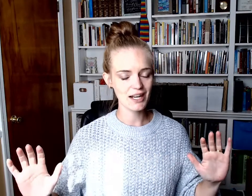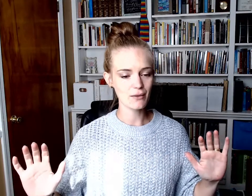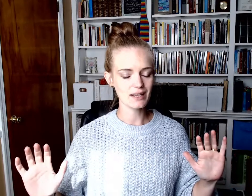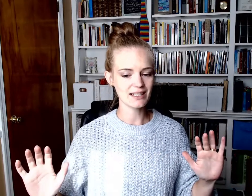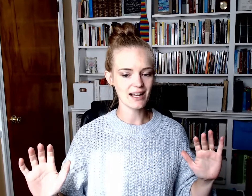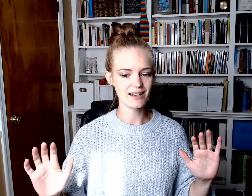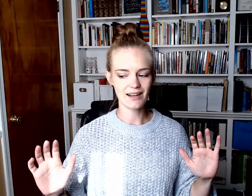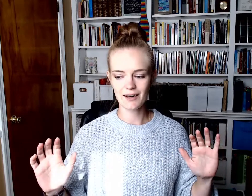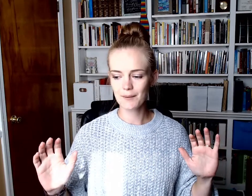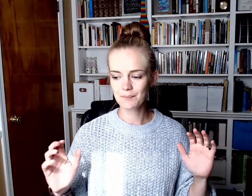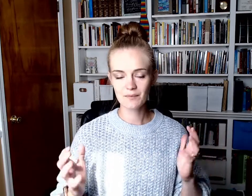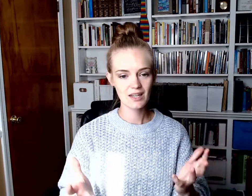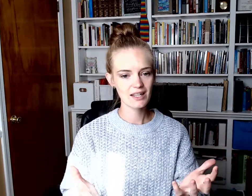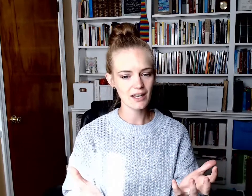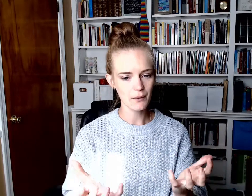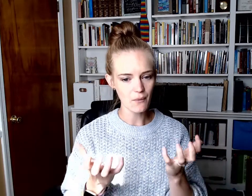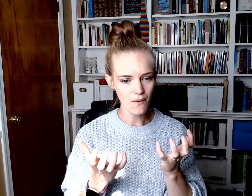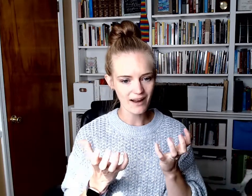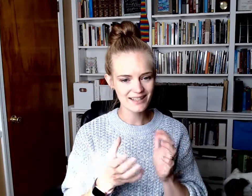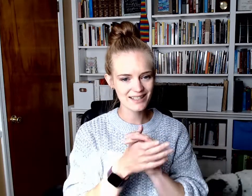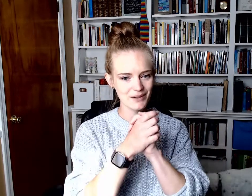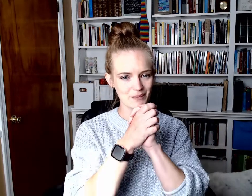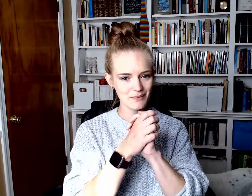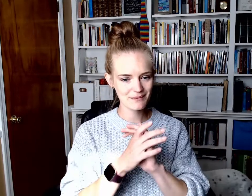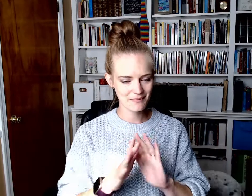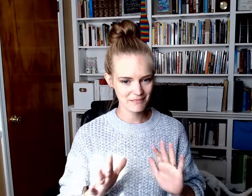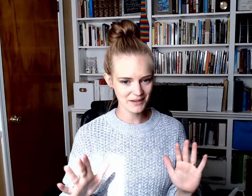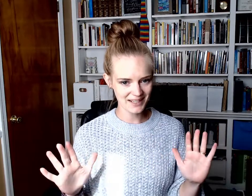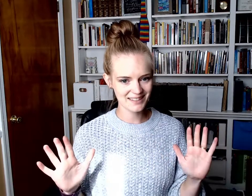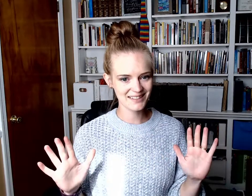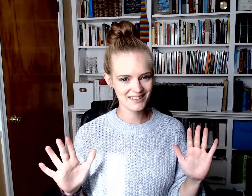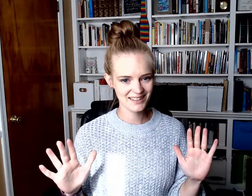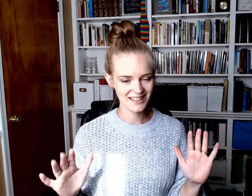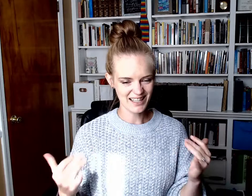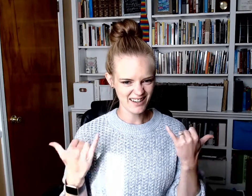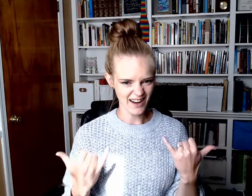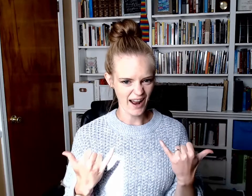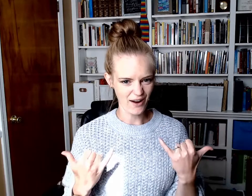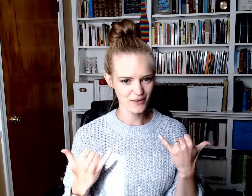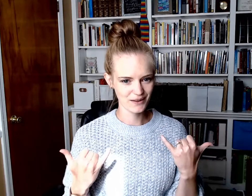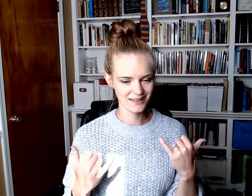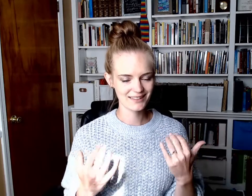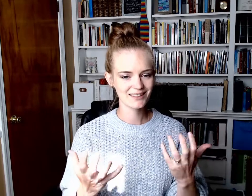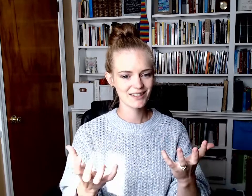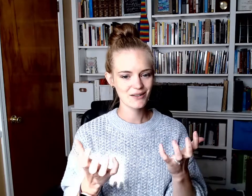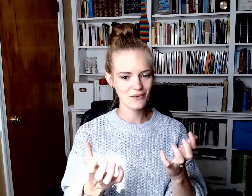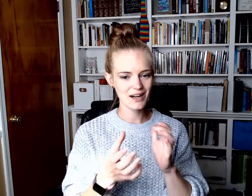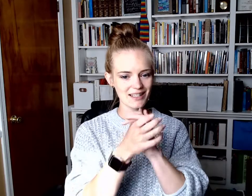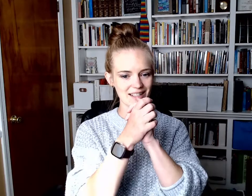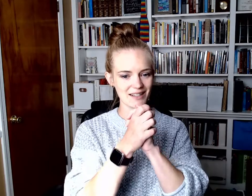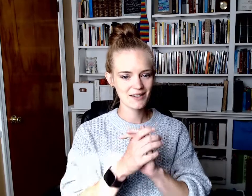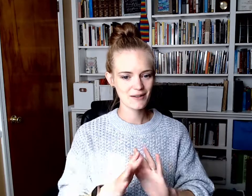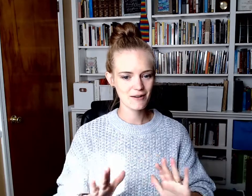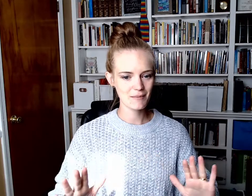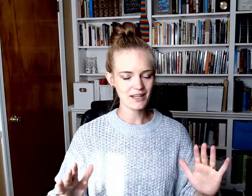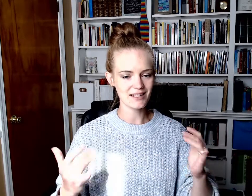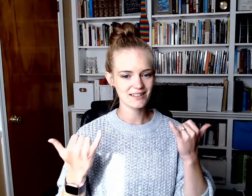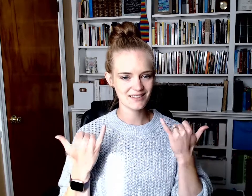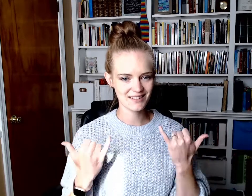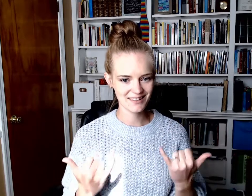we said that we want peace now. Want peace